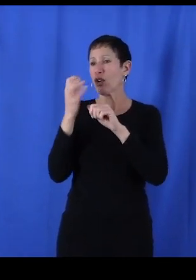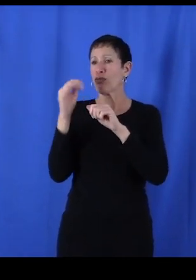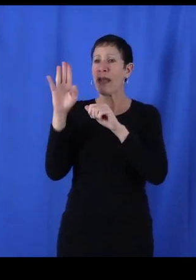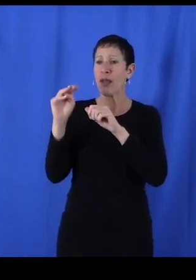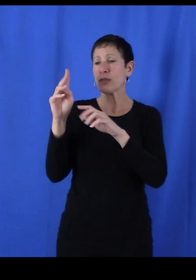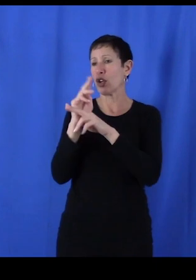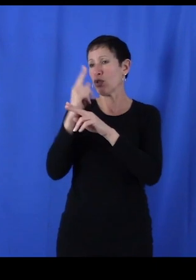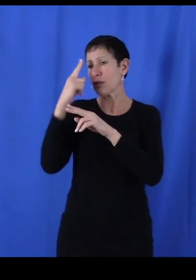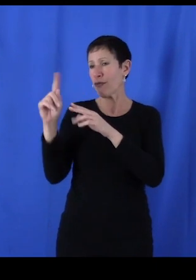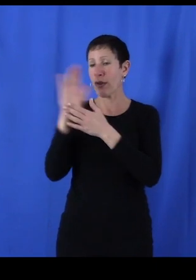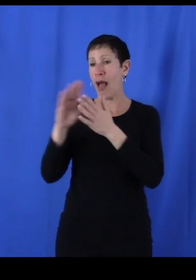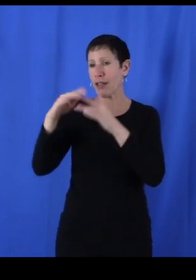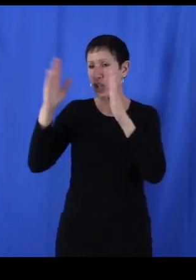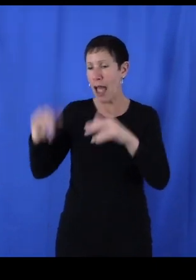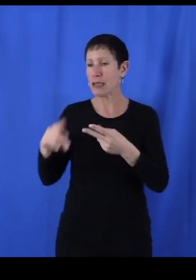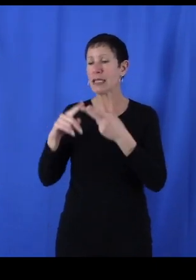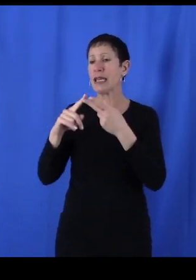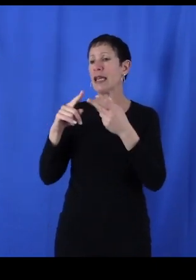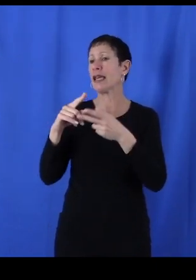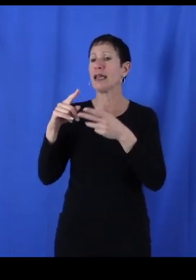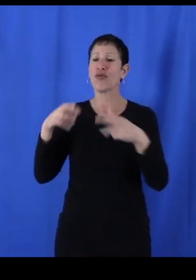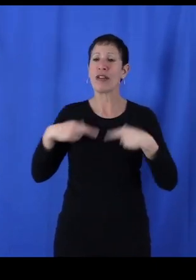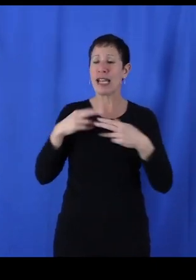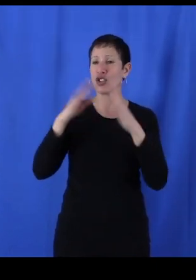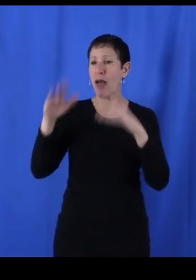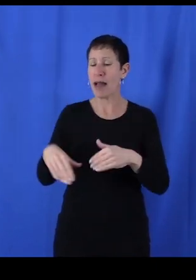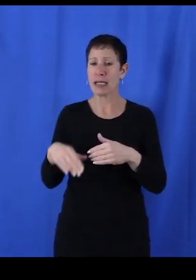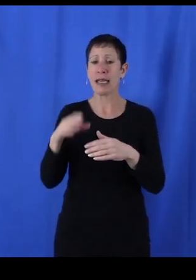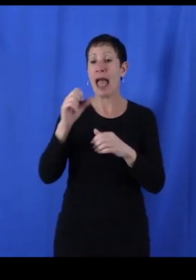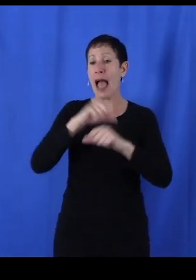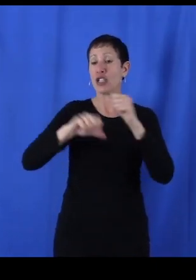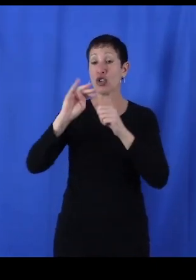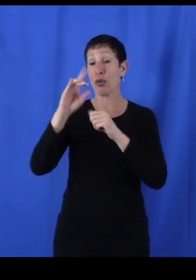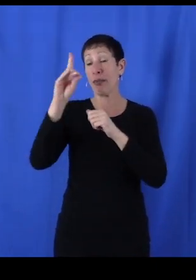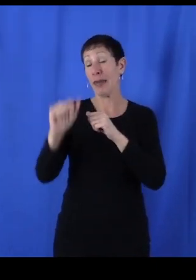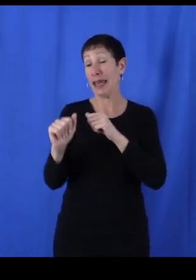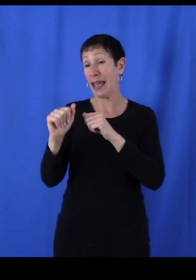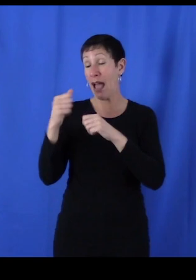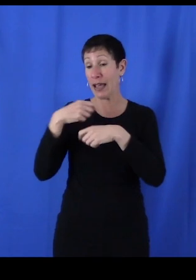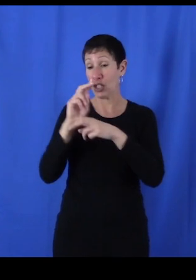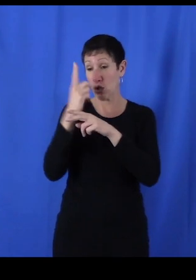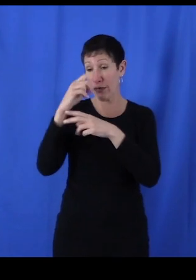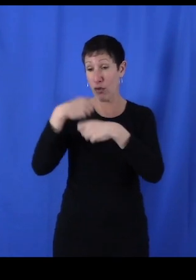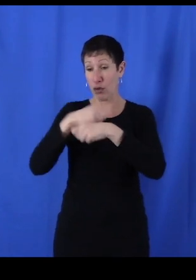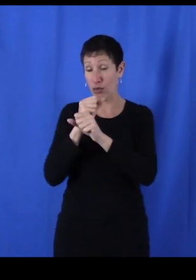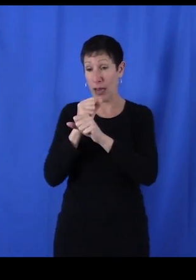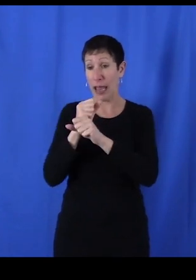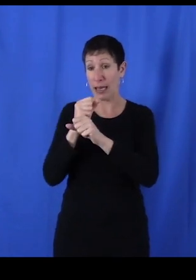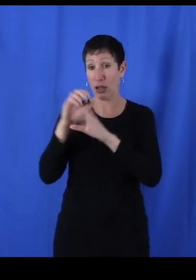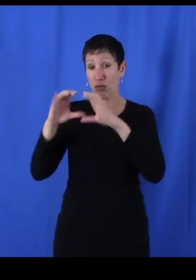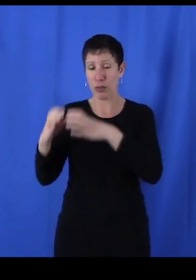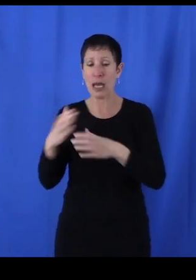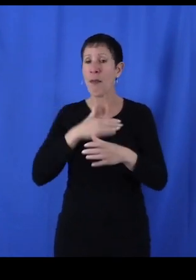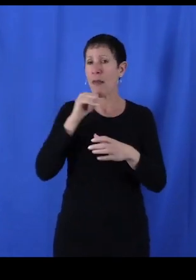and social media is used to create groups. And the observation of one of my daughters who's here at Penn, who chose it partly because of